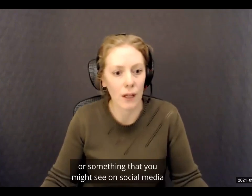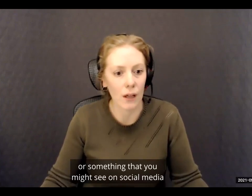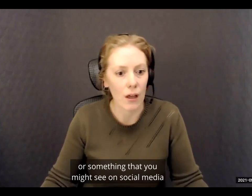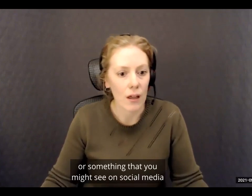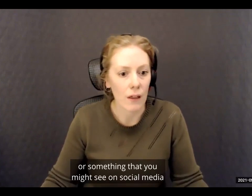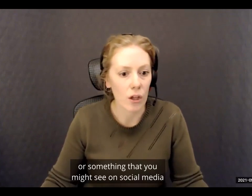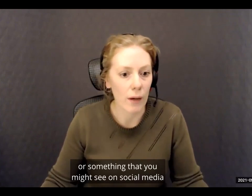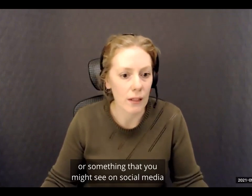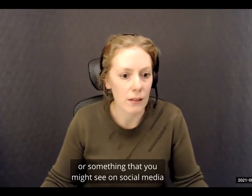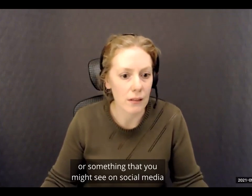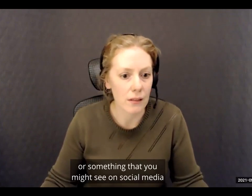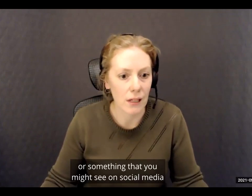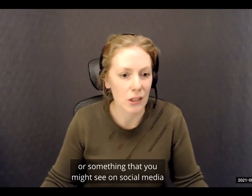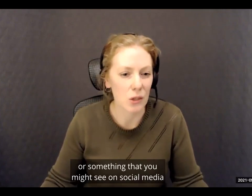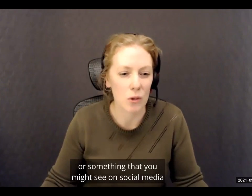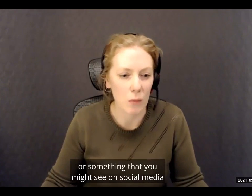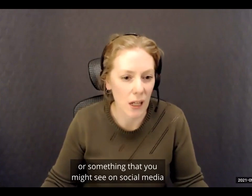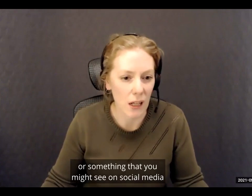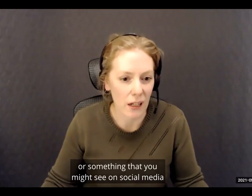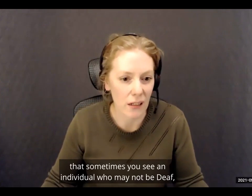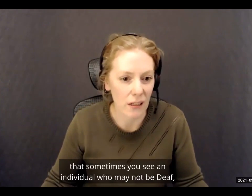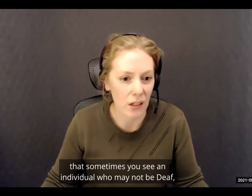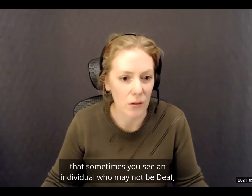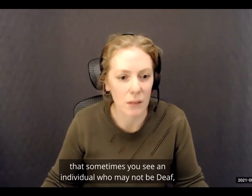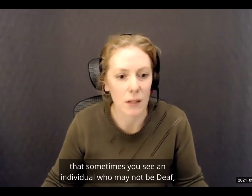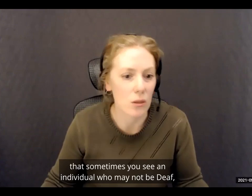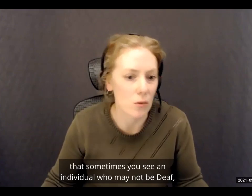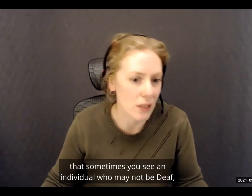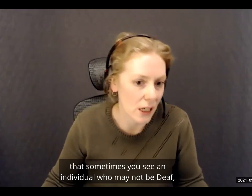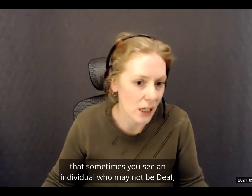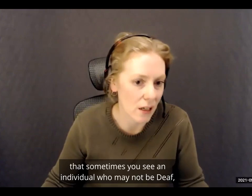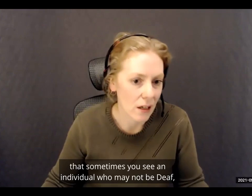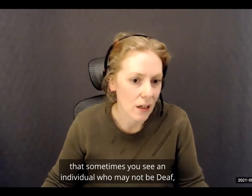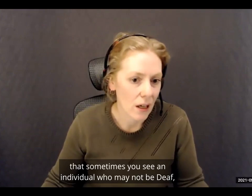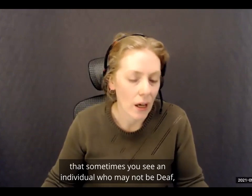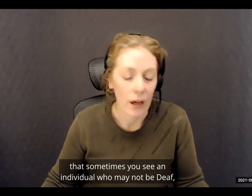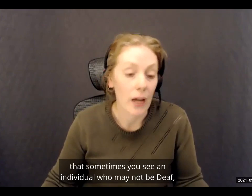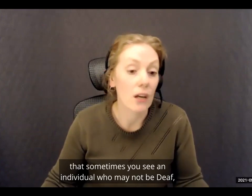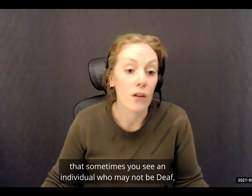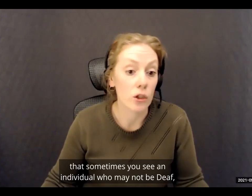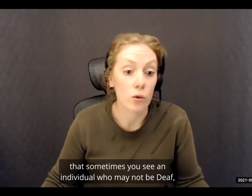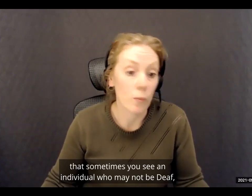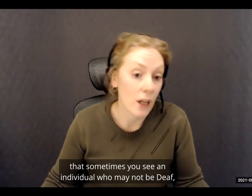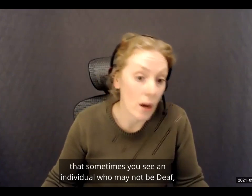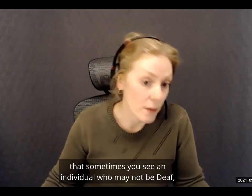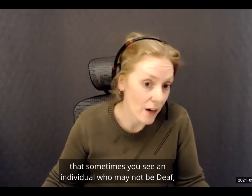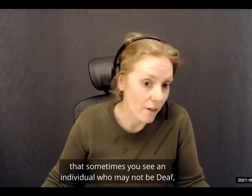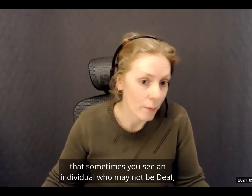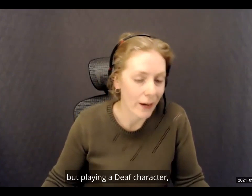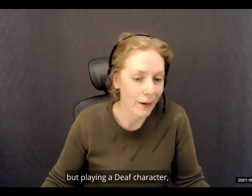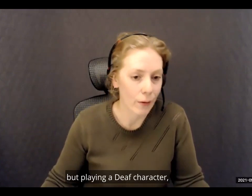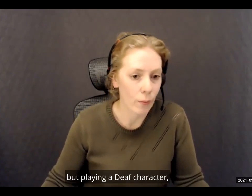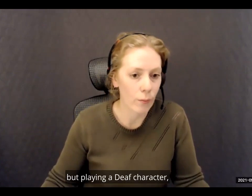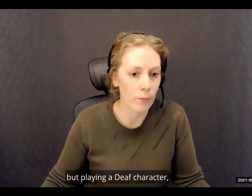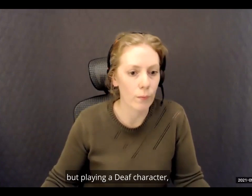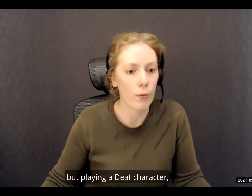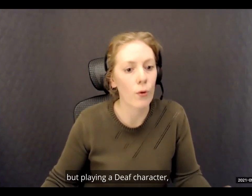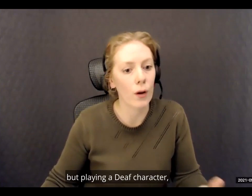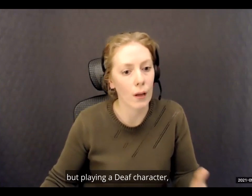experience or something that you might see on social media that, you know, sometimes you see an individual who may not be deaf,